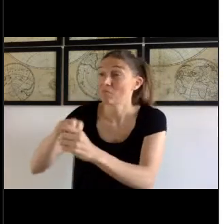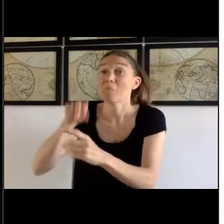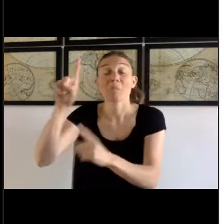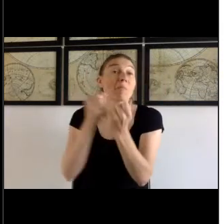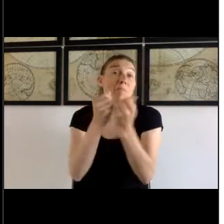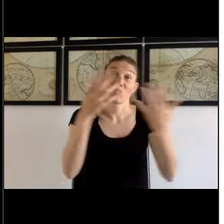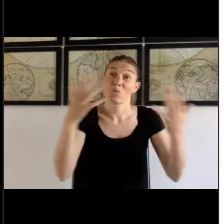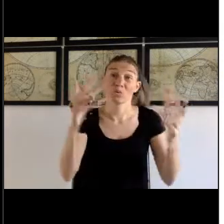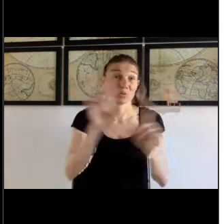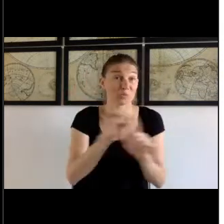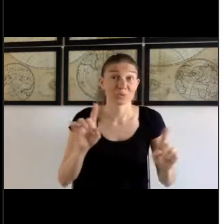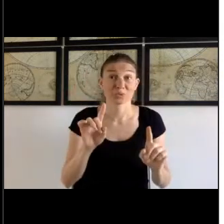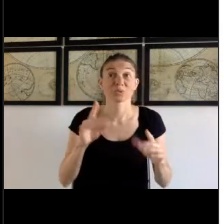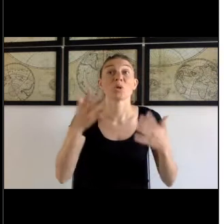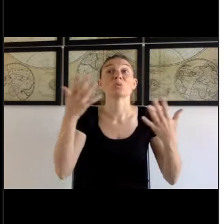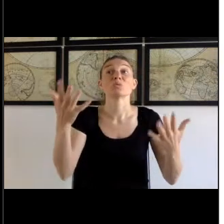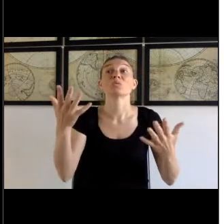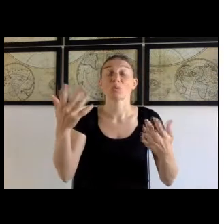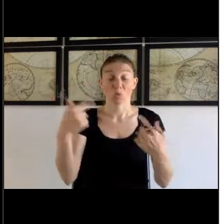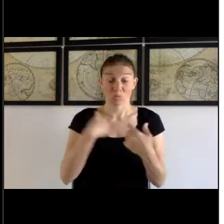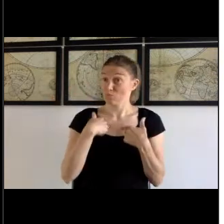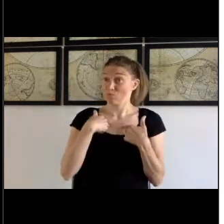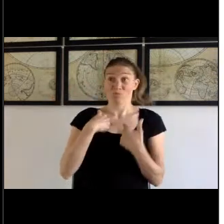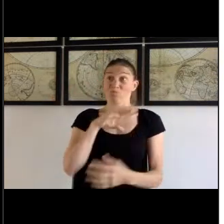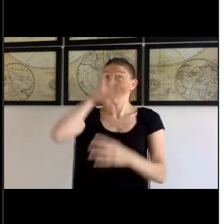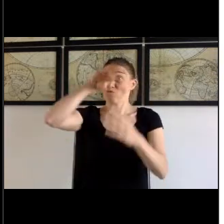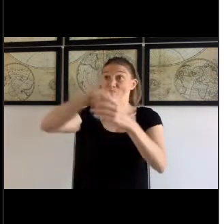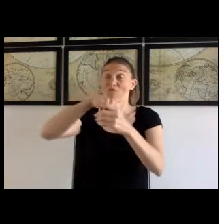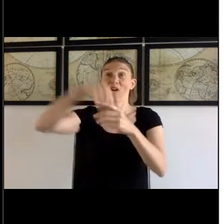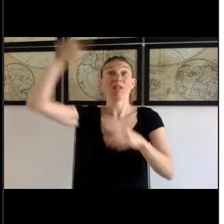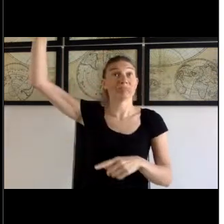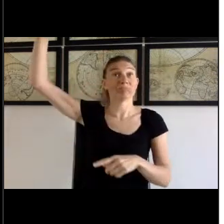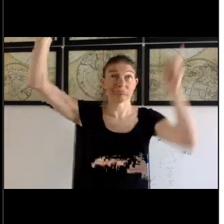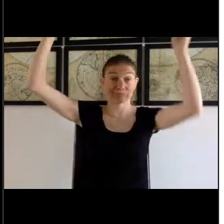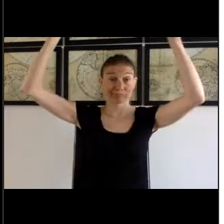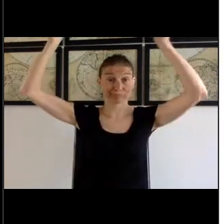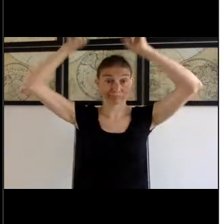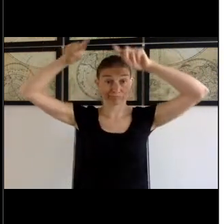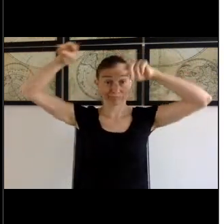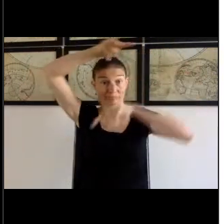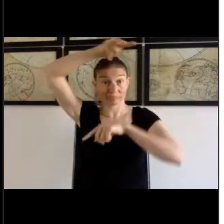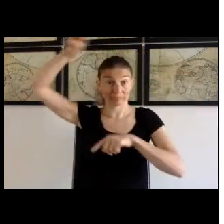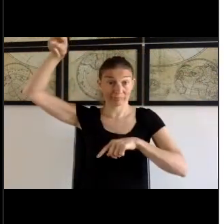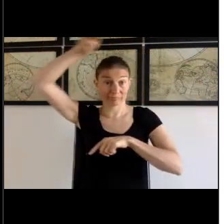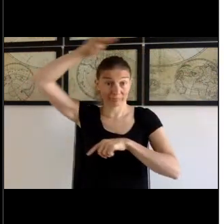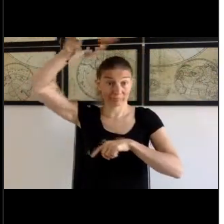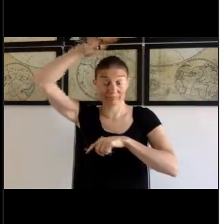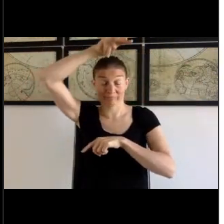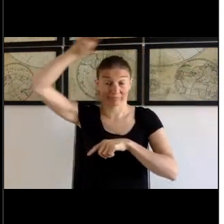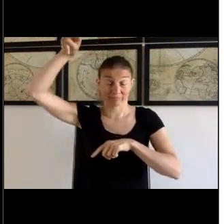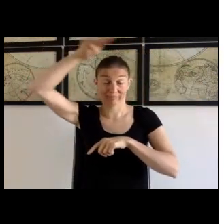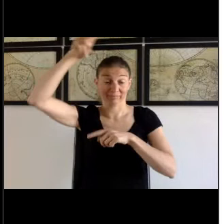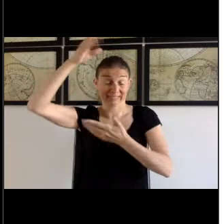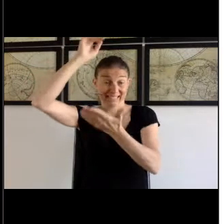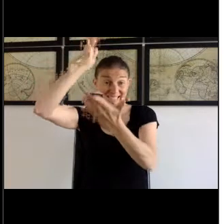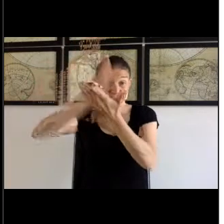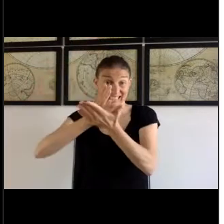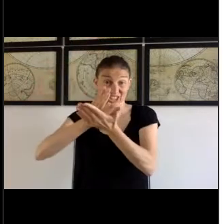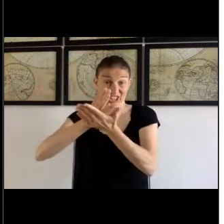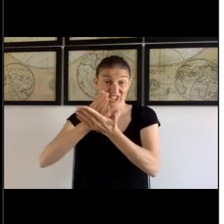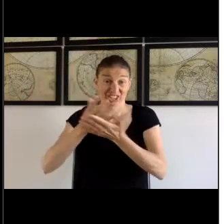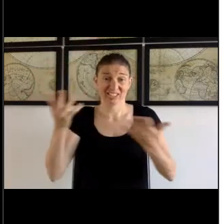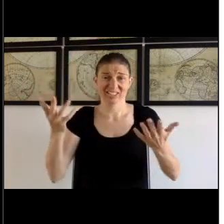decision over the head of the concerned person. So it's completely not aligned with the CRPD and the motion, the nothing about